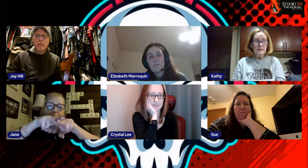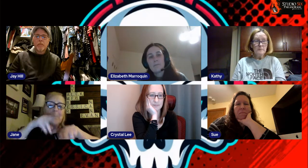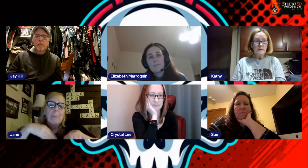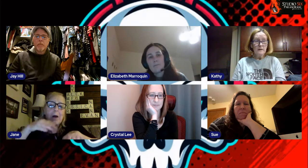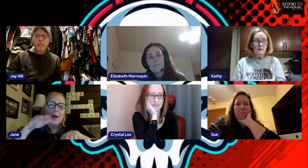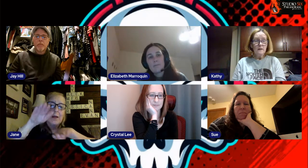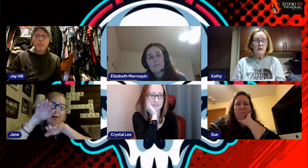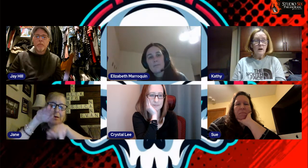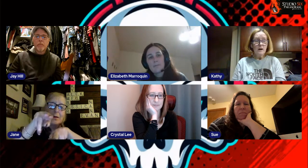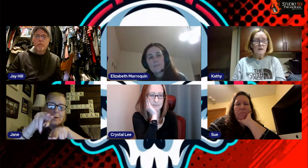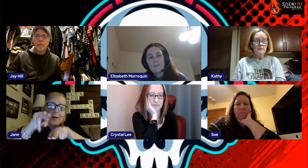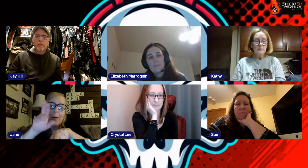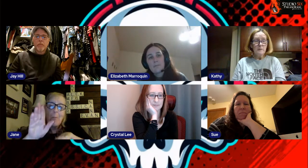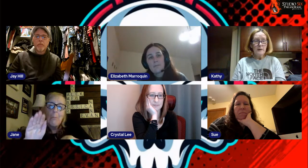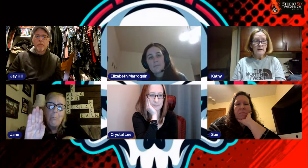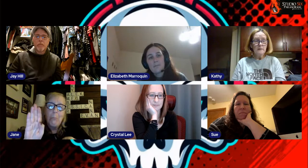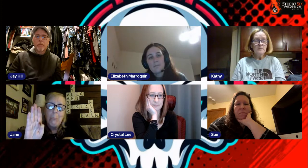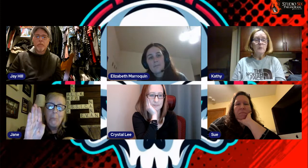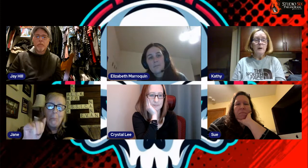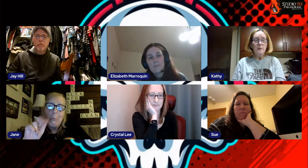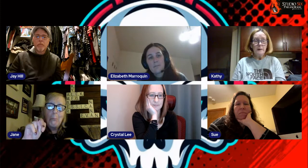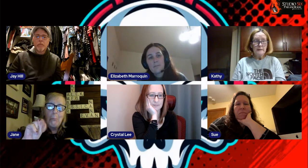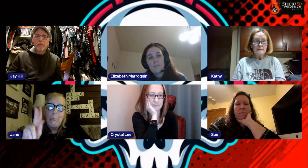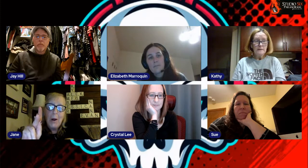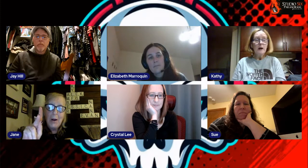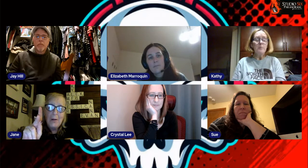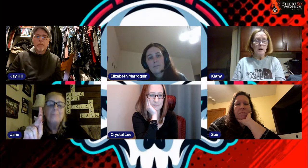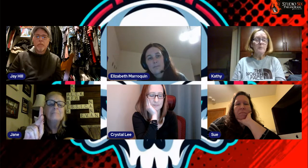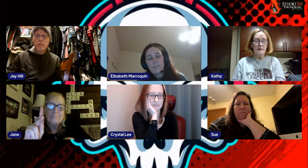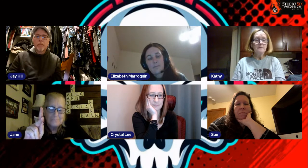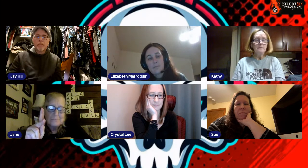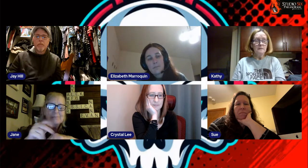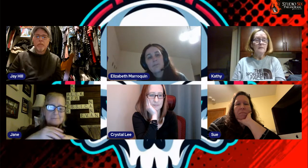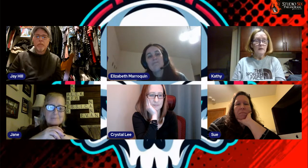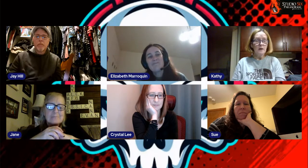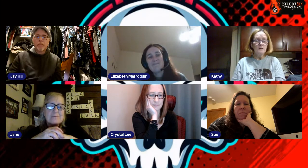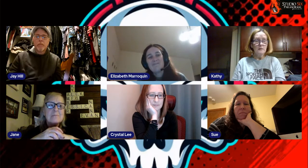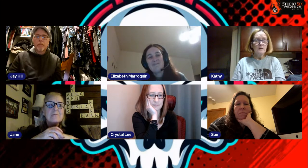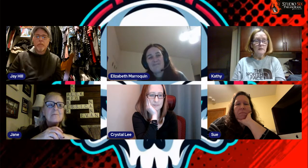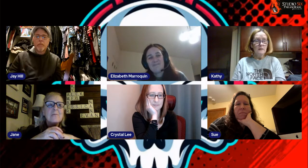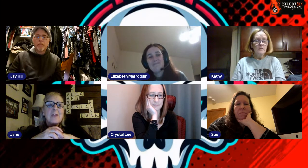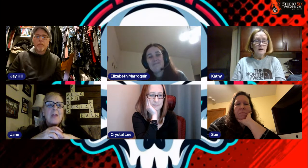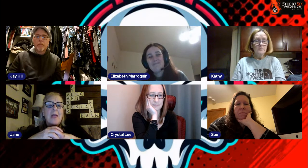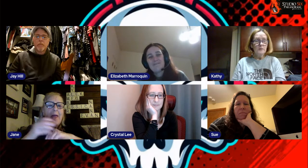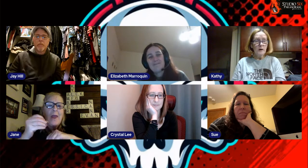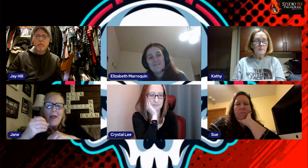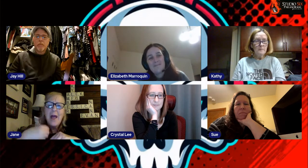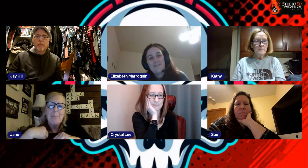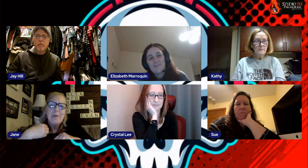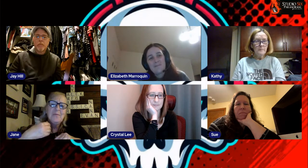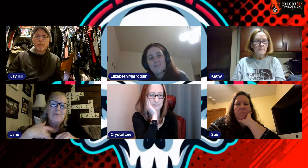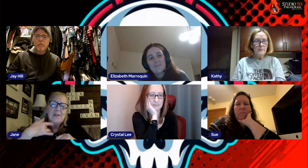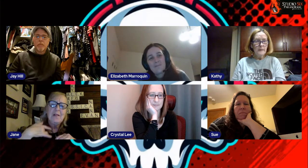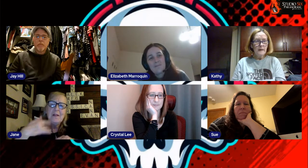I was sleeping on my bed. It's like a bunk bed on